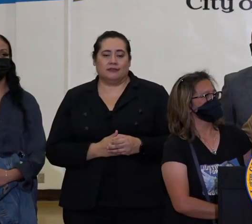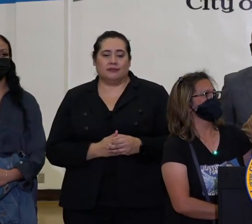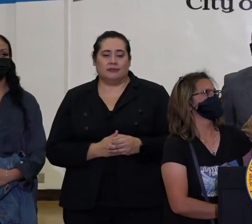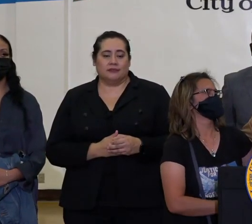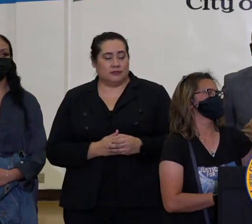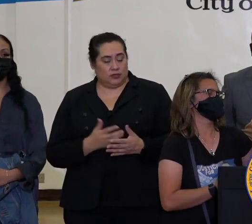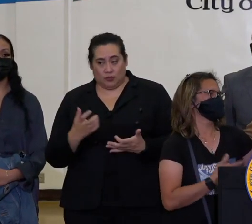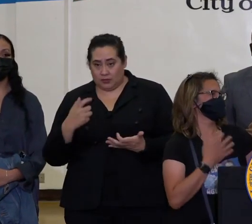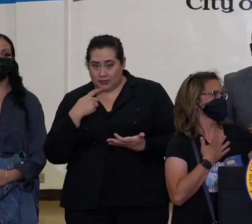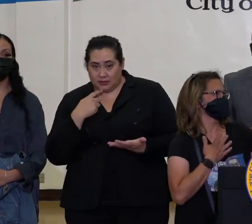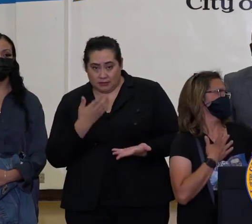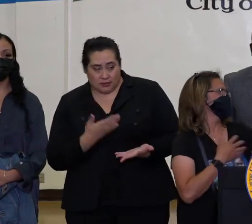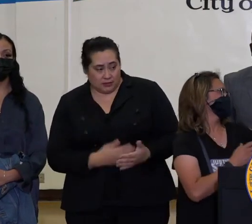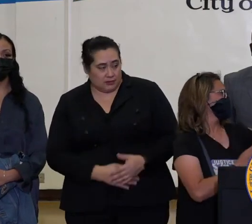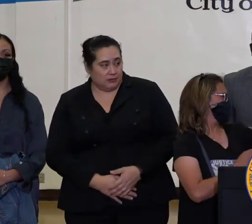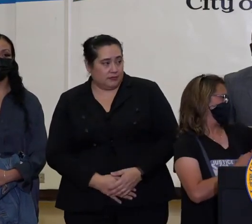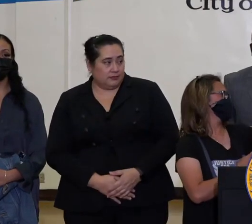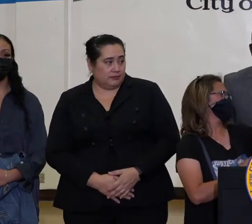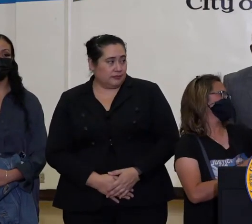Do you want to say anything?